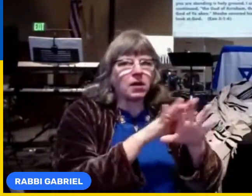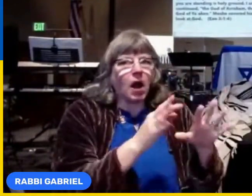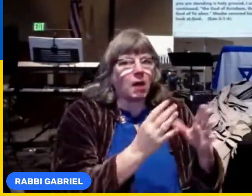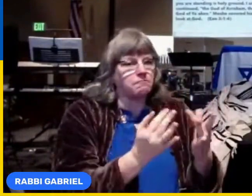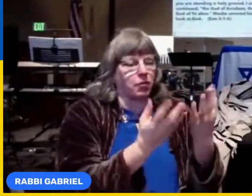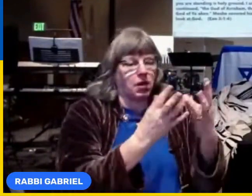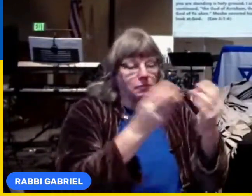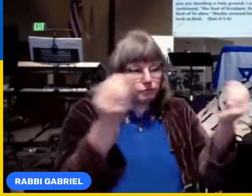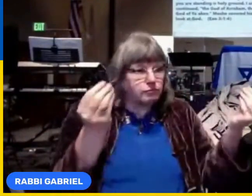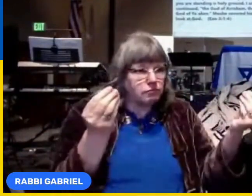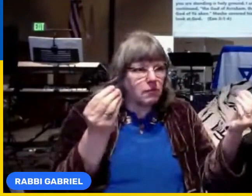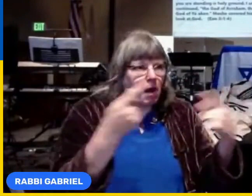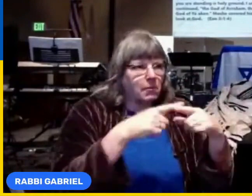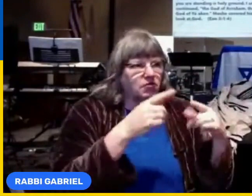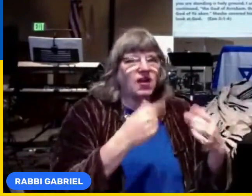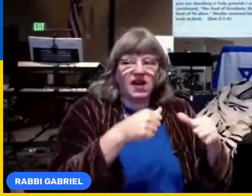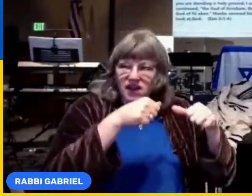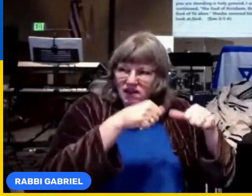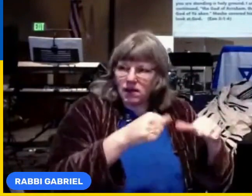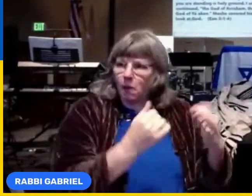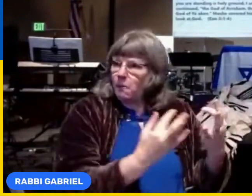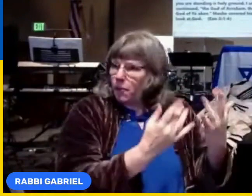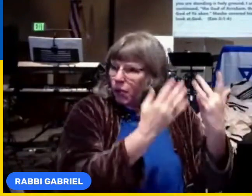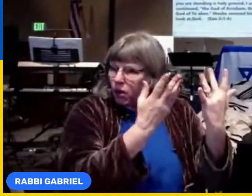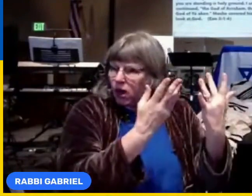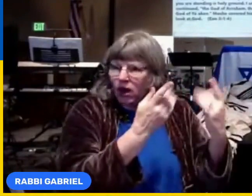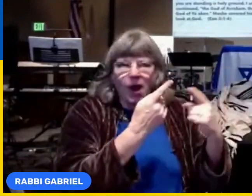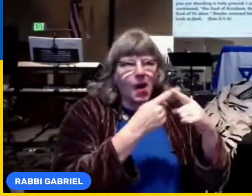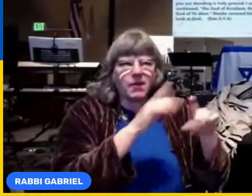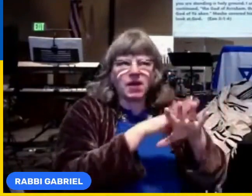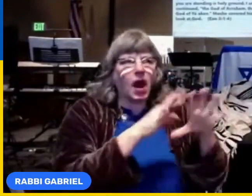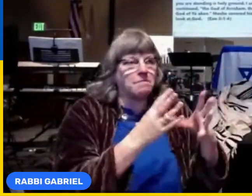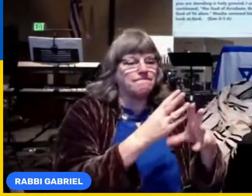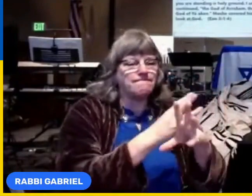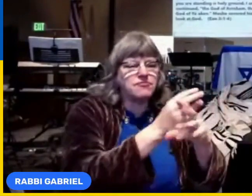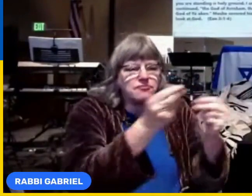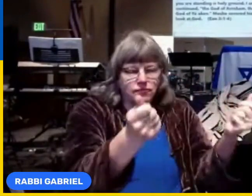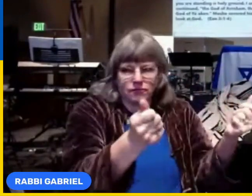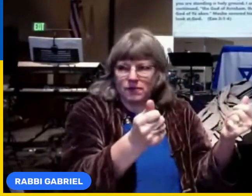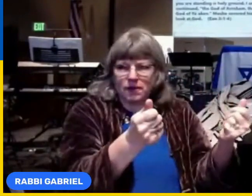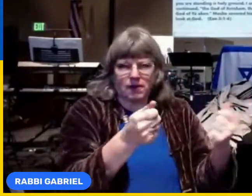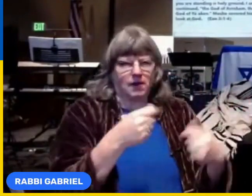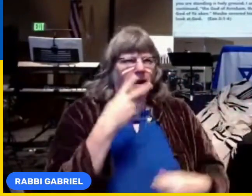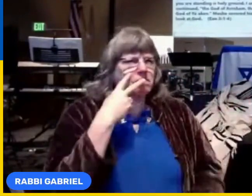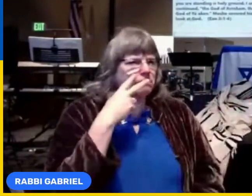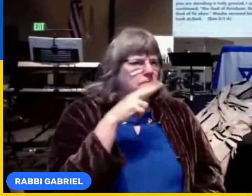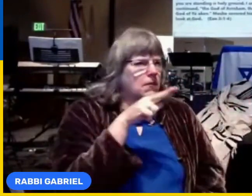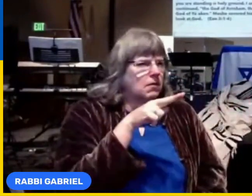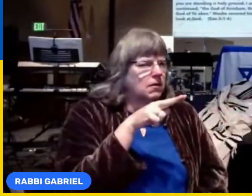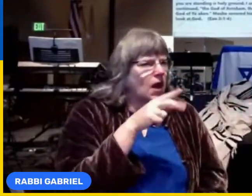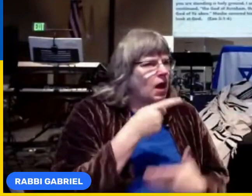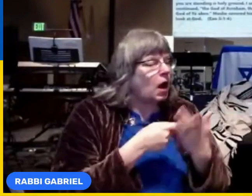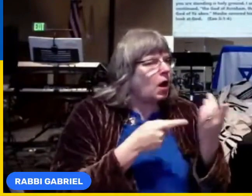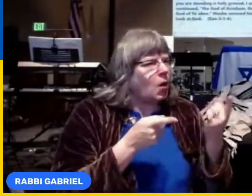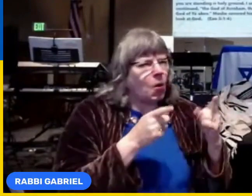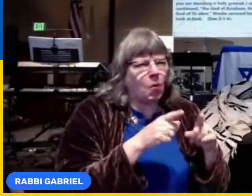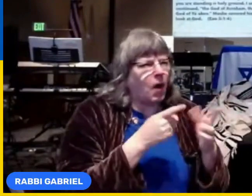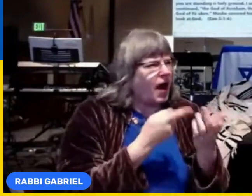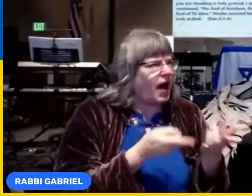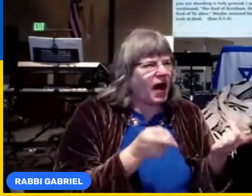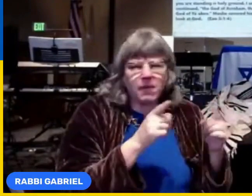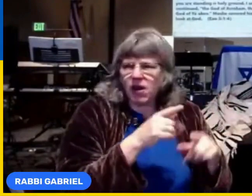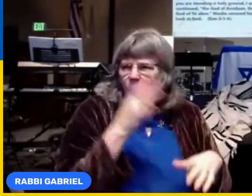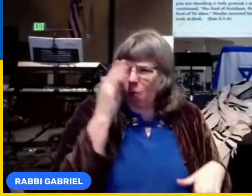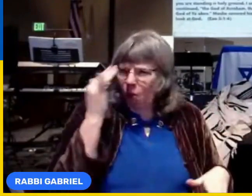and find out why the bush isn't being burned up. When Adonai saw that he had gone over